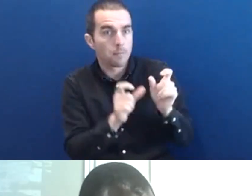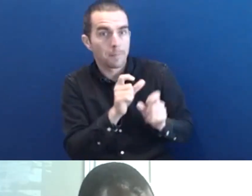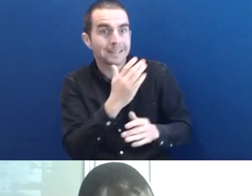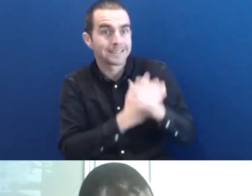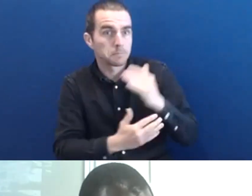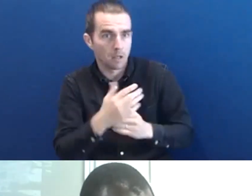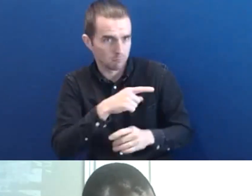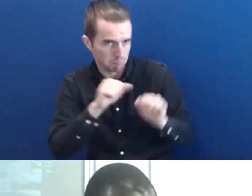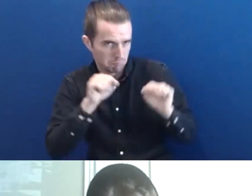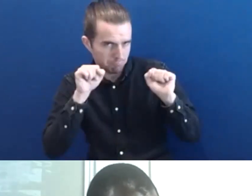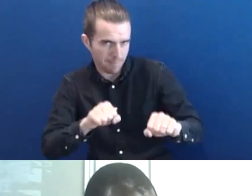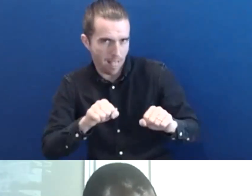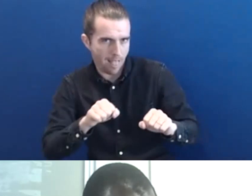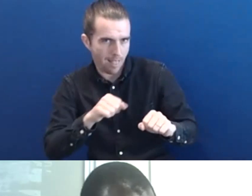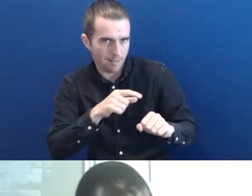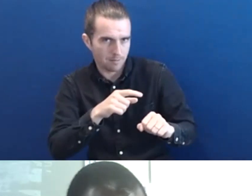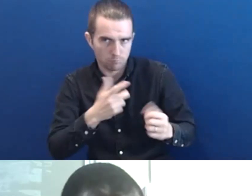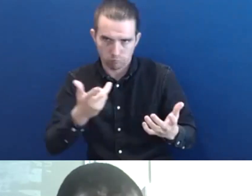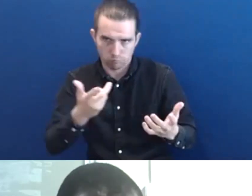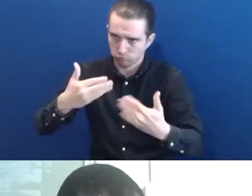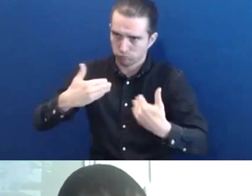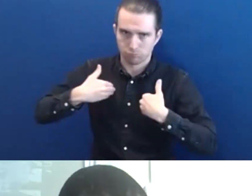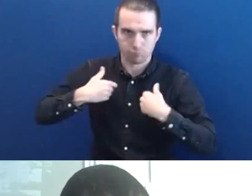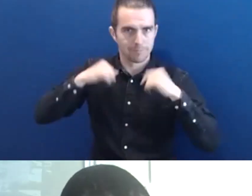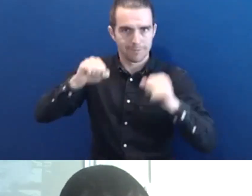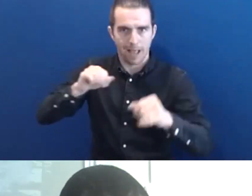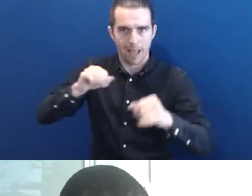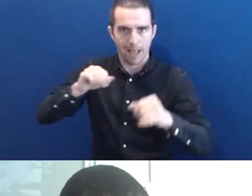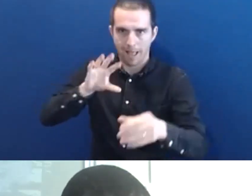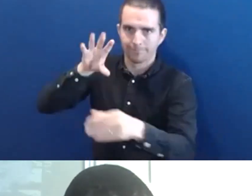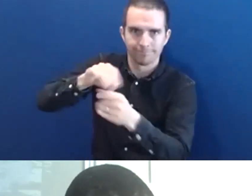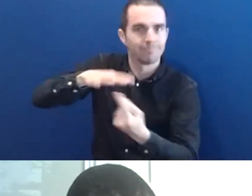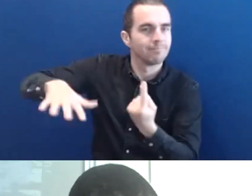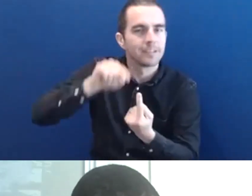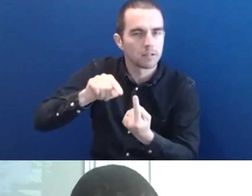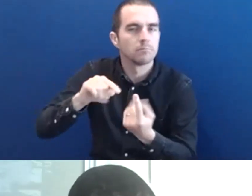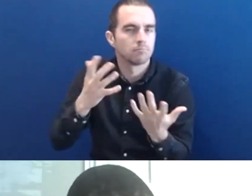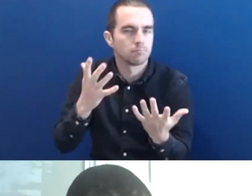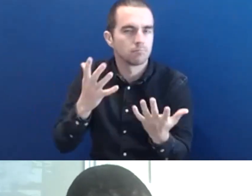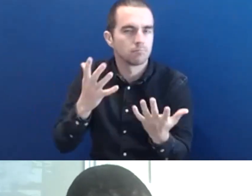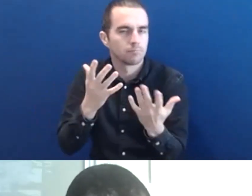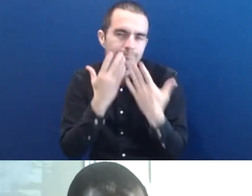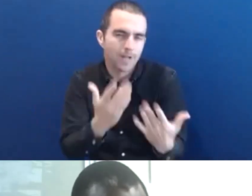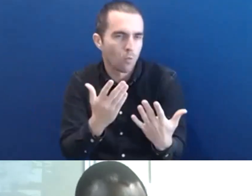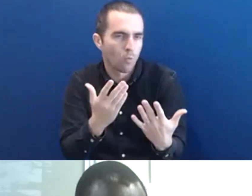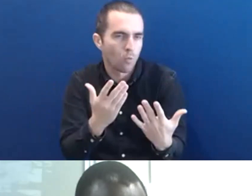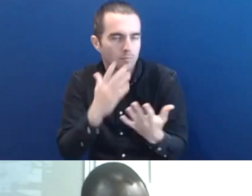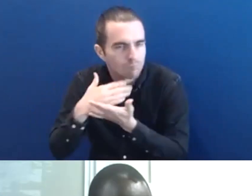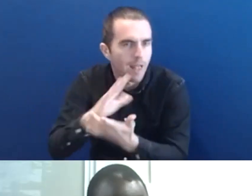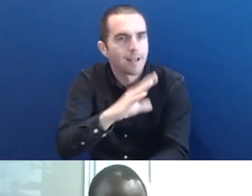your experiences. I was just wondering, Seta, would you like to add anything on the same question